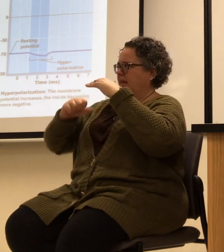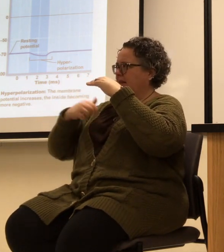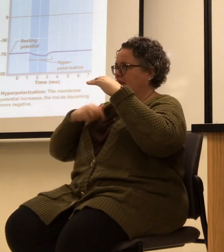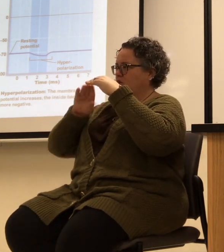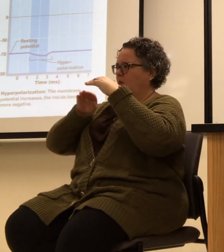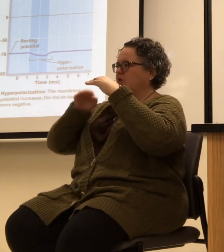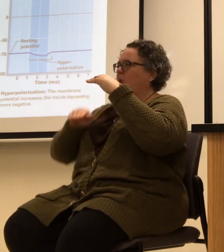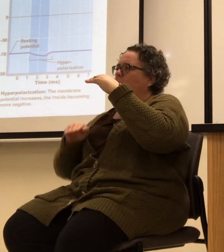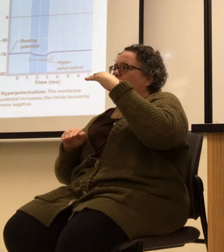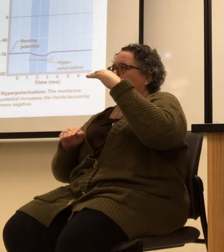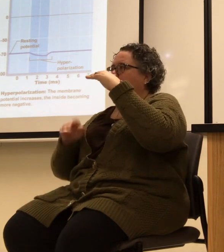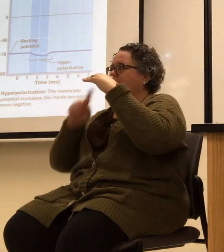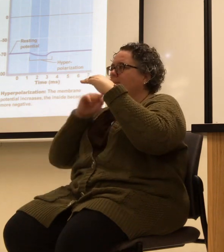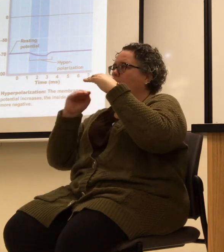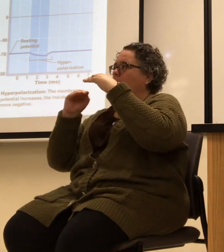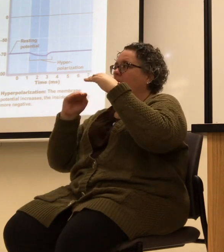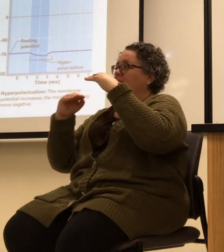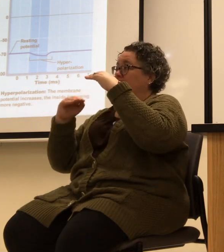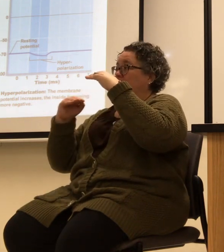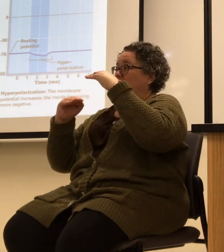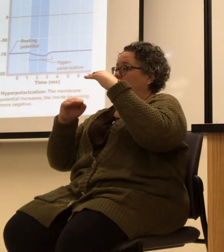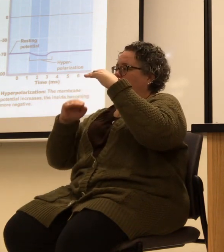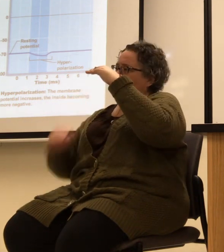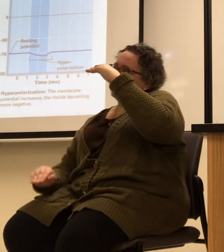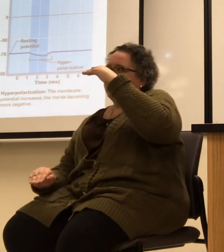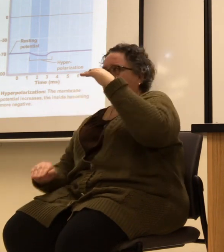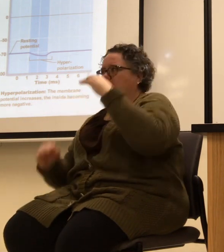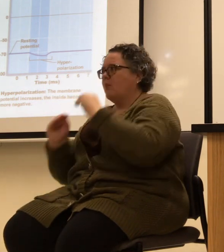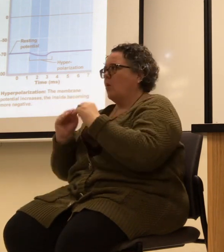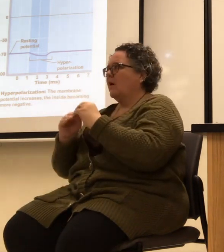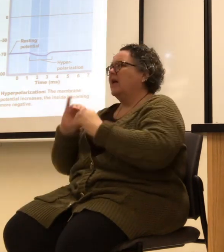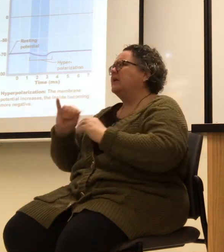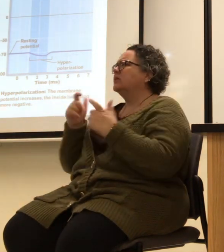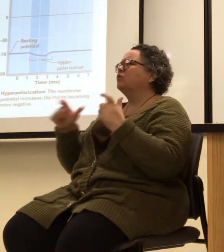But it's still a graded potential. It's just inhibitory.